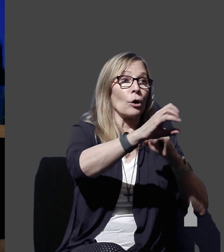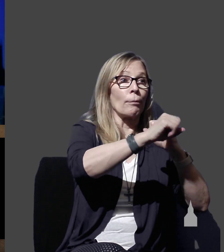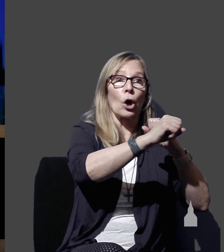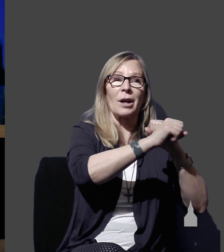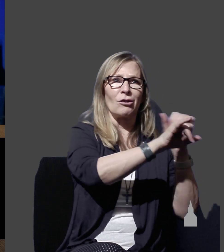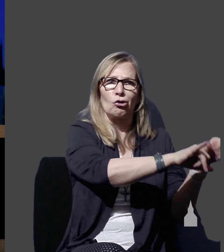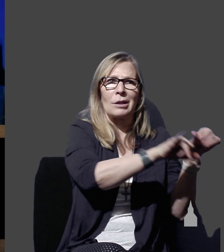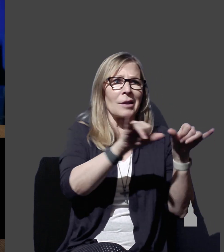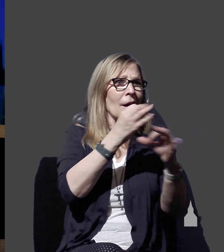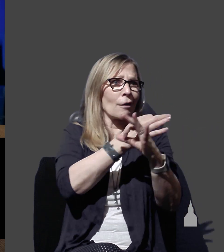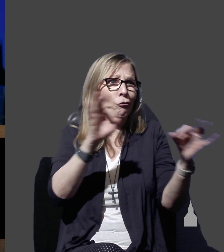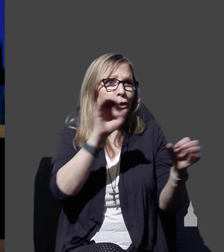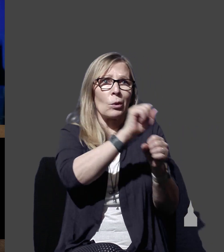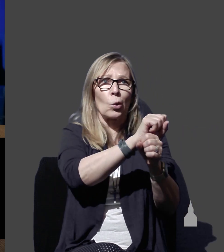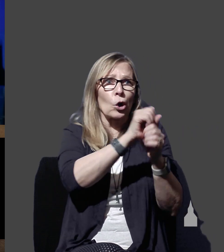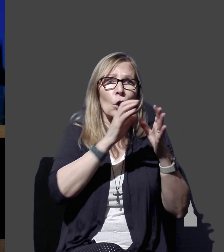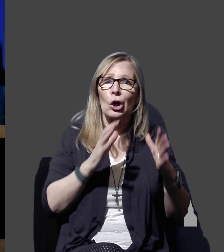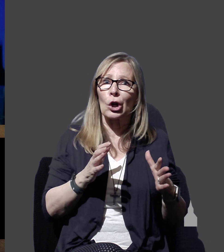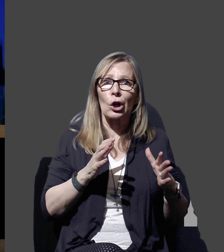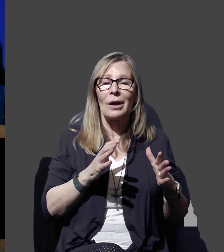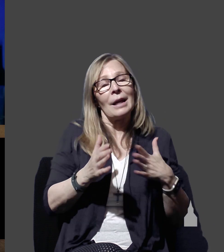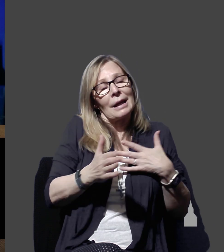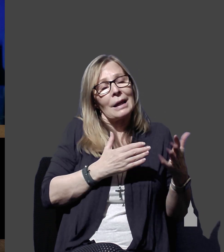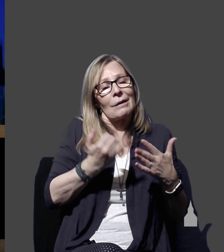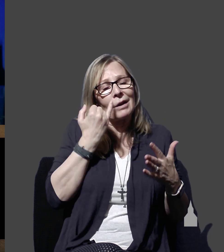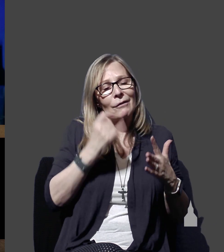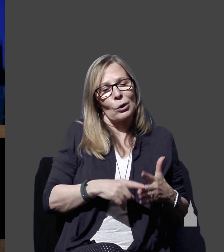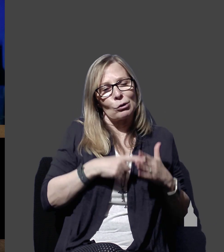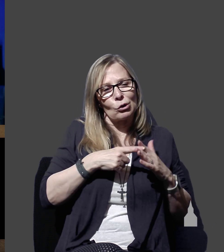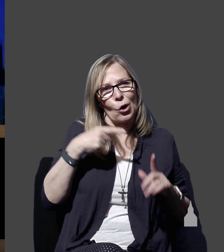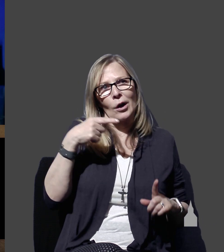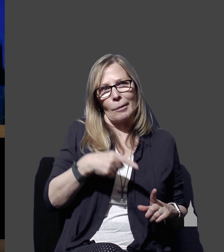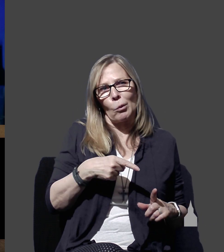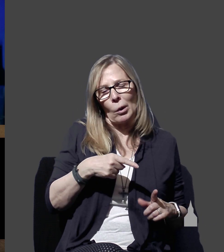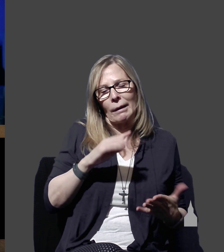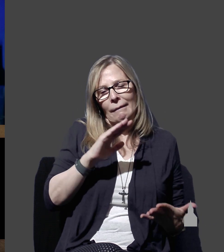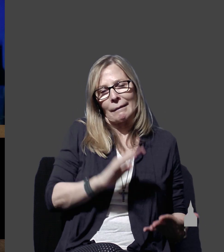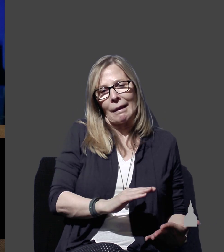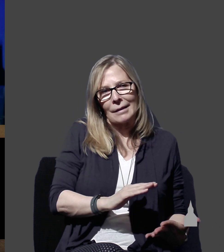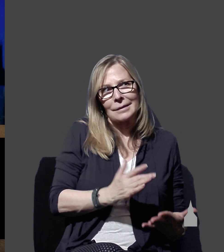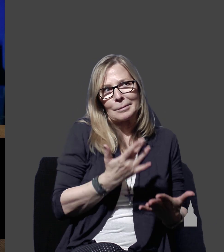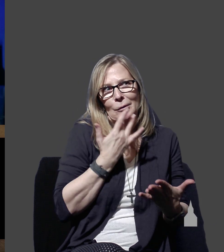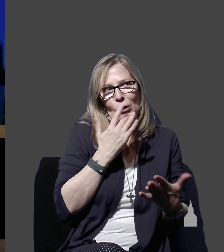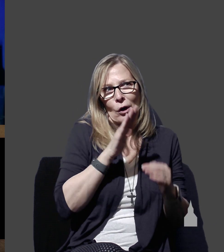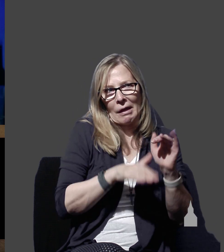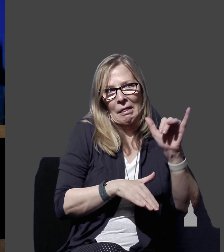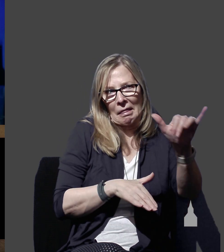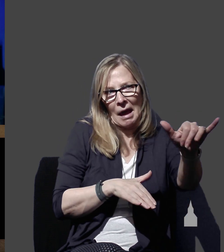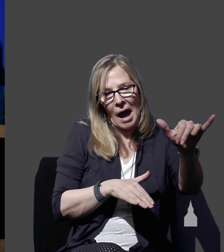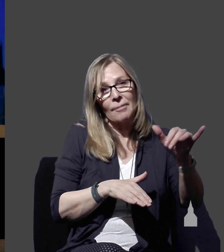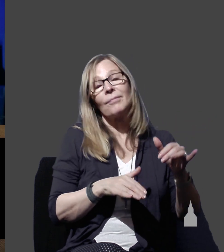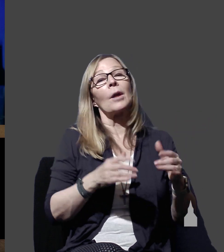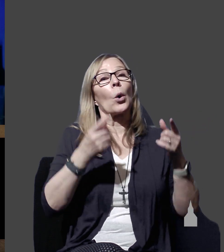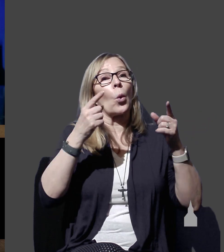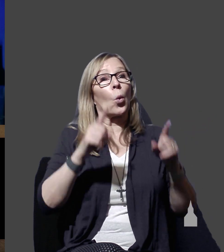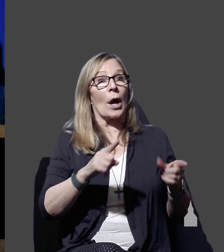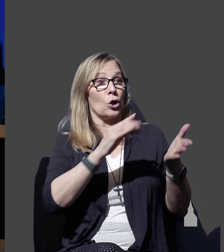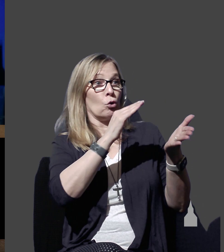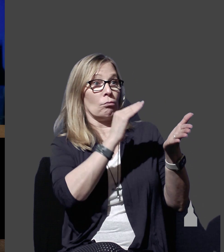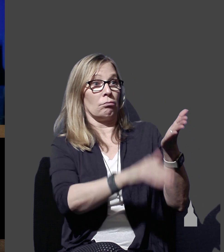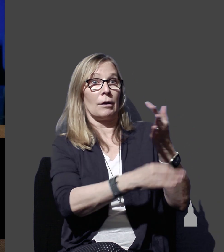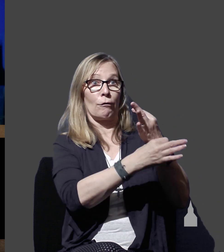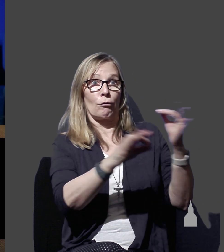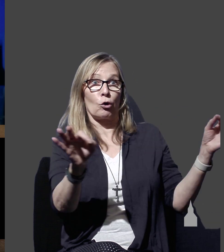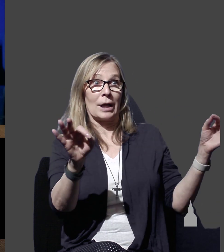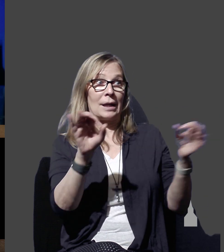free laborers, even if their starting point often was less favorable. Frequent manumission, that is, freeing of slaves, was a